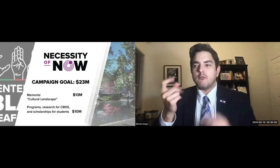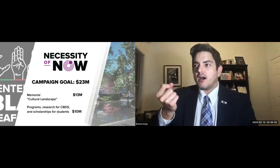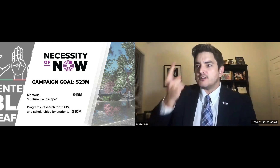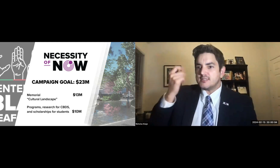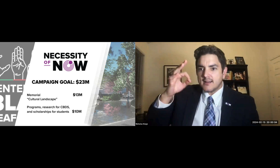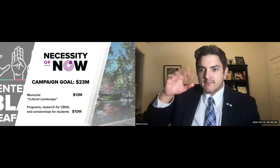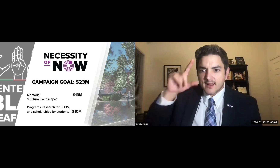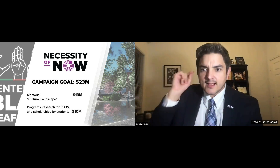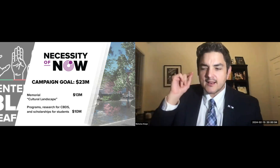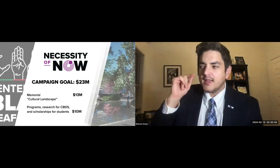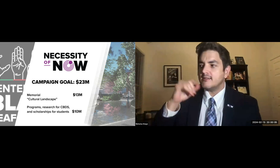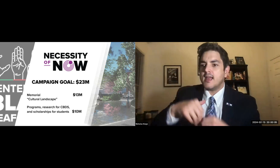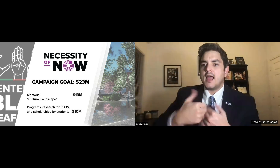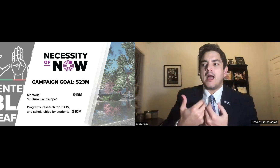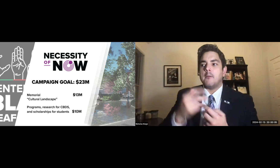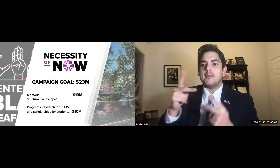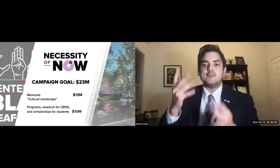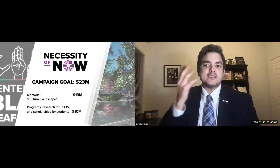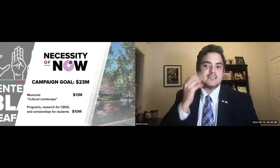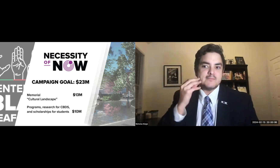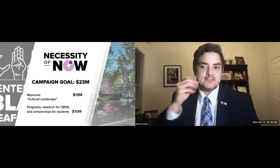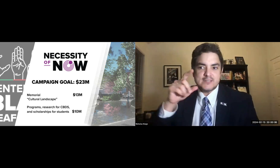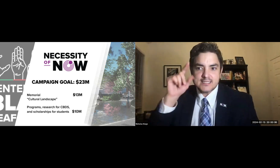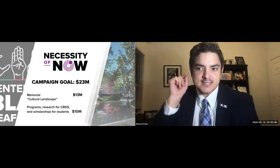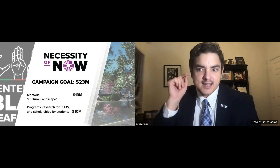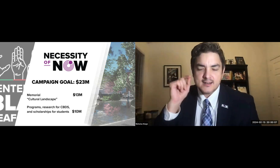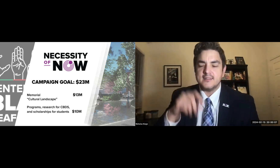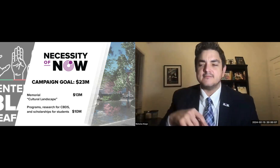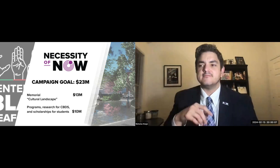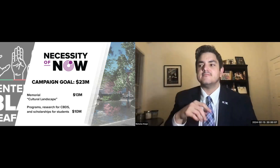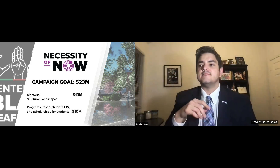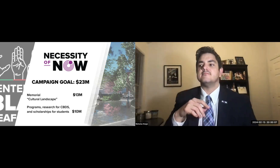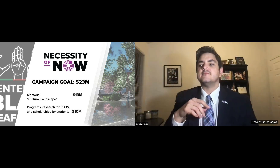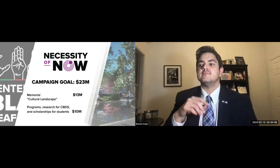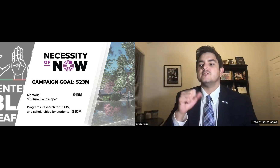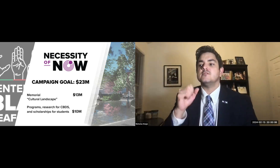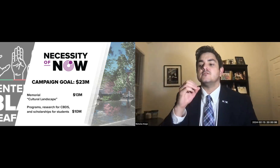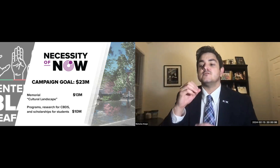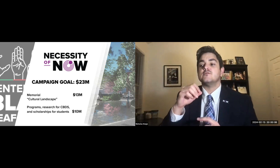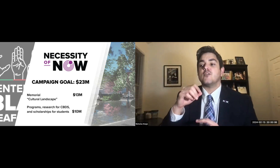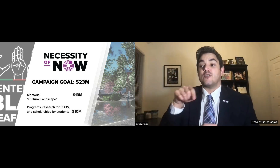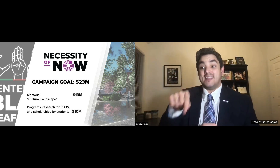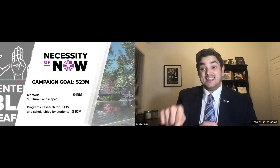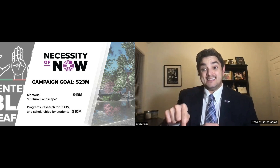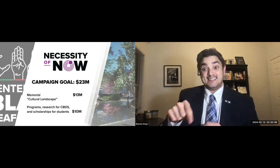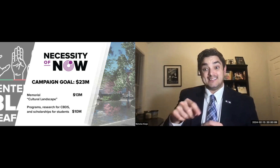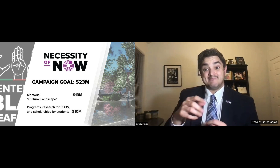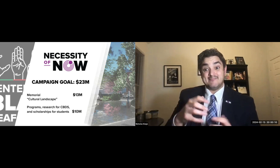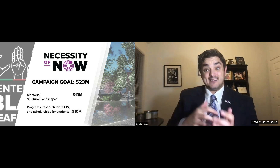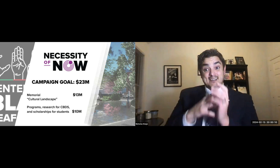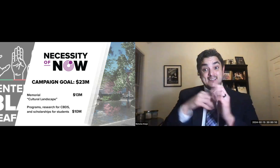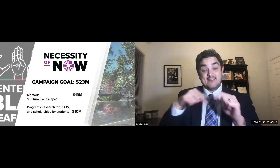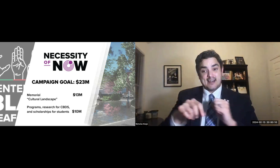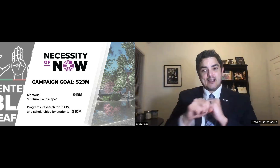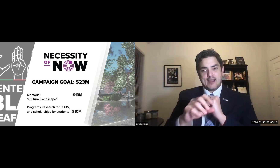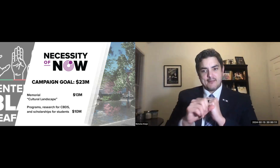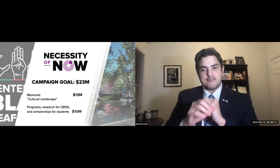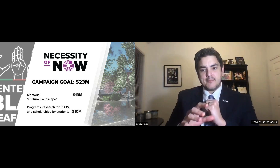Gallaudet looks like and will change people's understanding of what Gallaudet is and what the entire Gallaudet experience